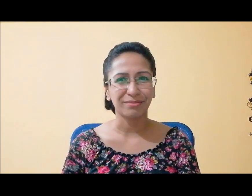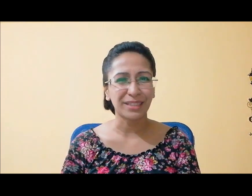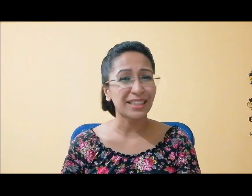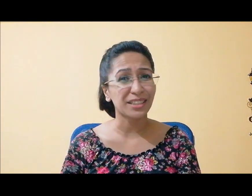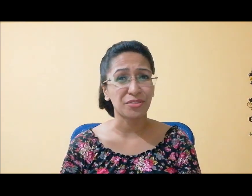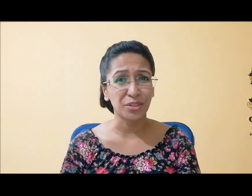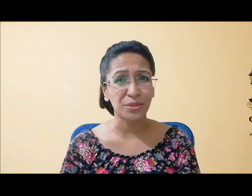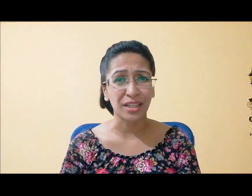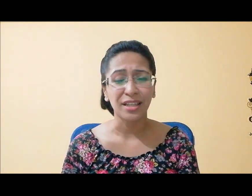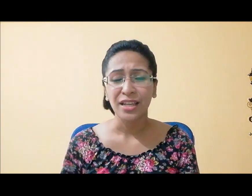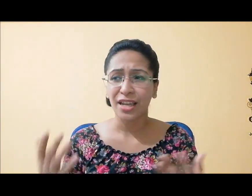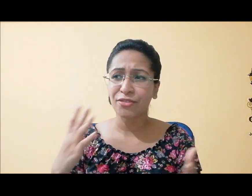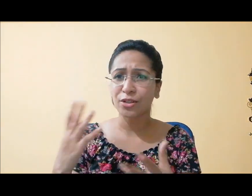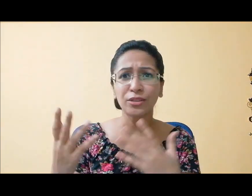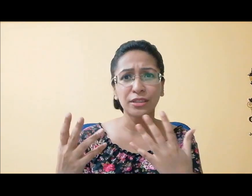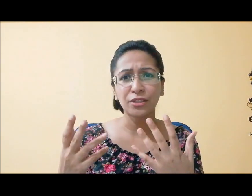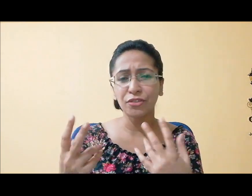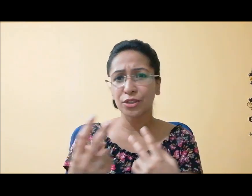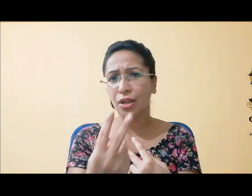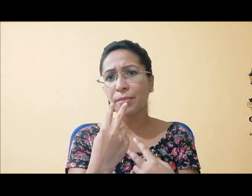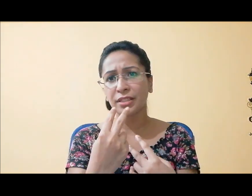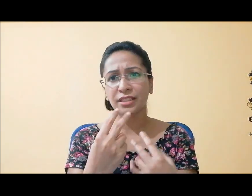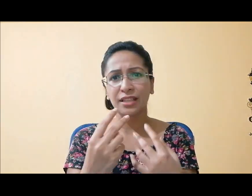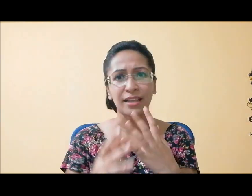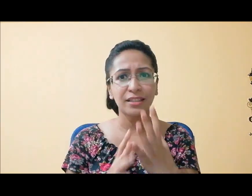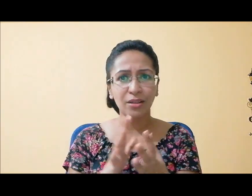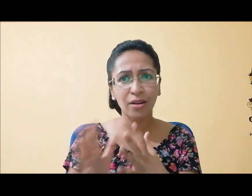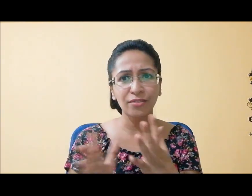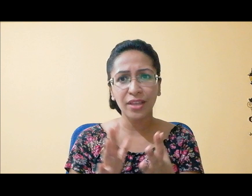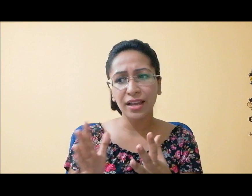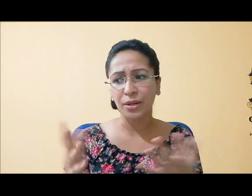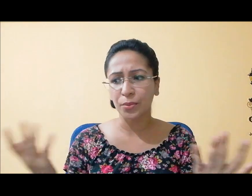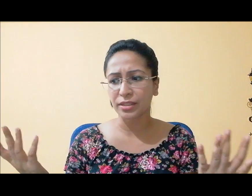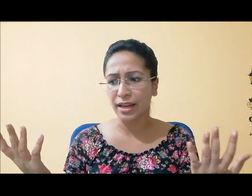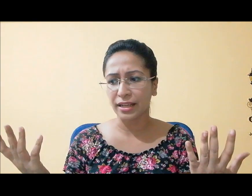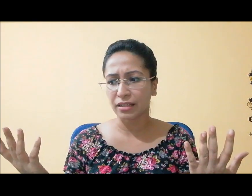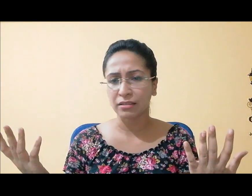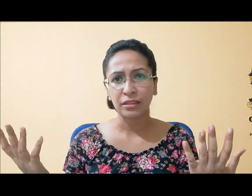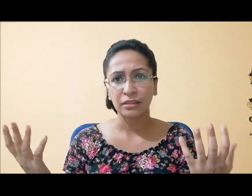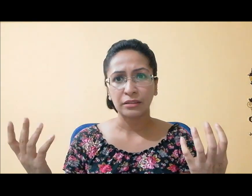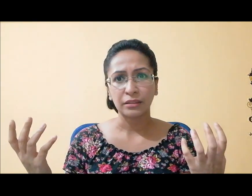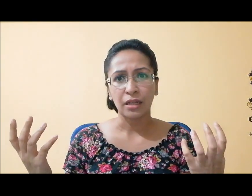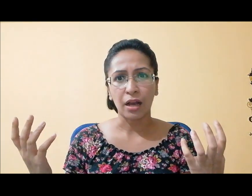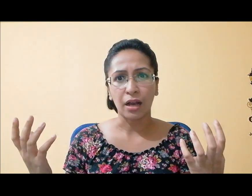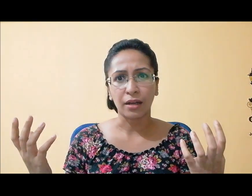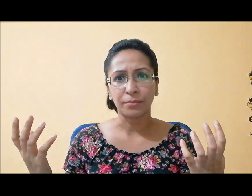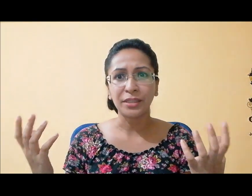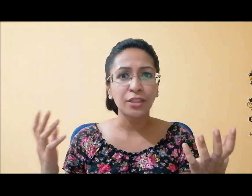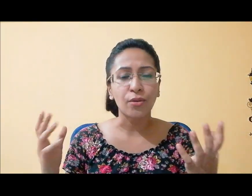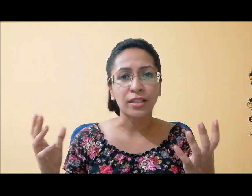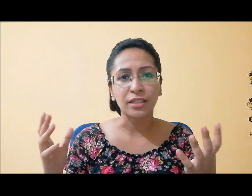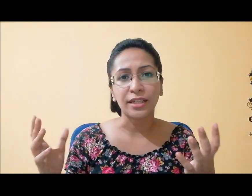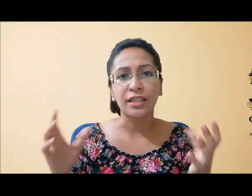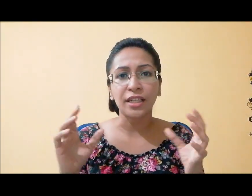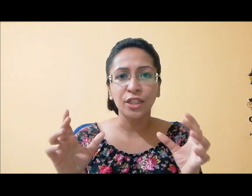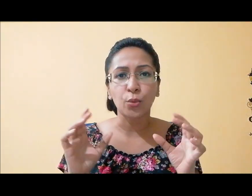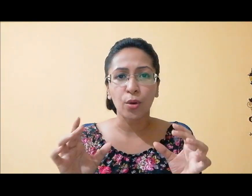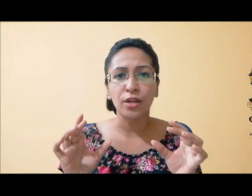That's confusing. If you saw me sign all of that, it was like me translating each word